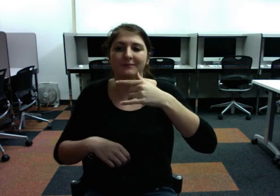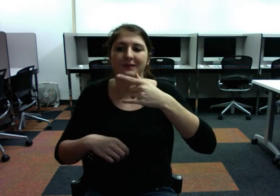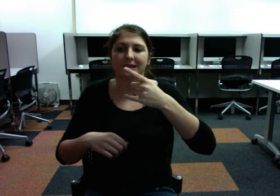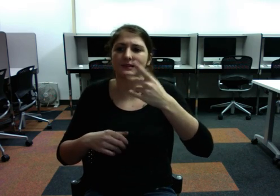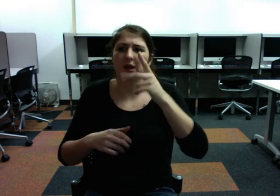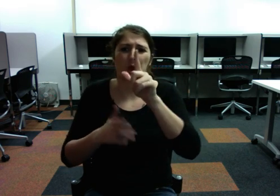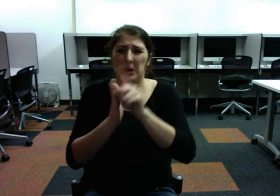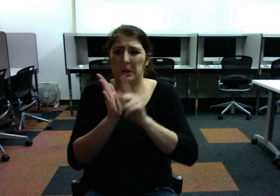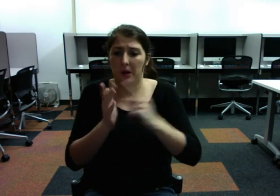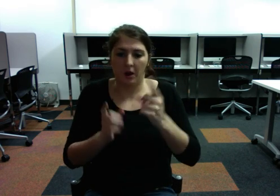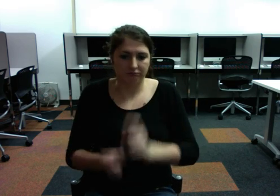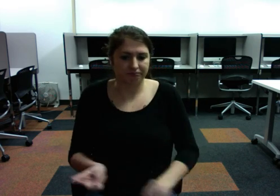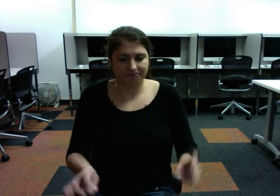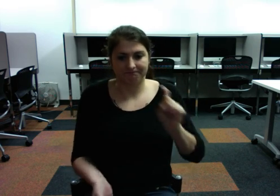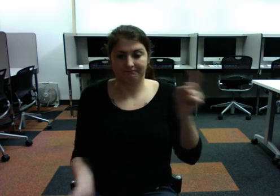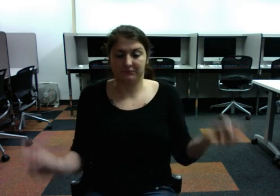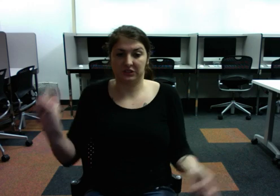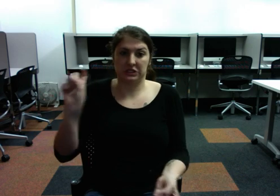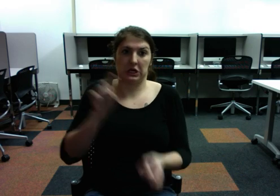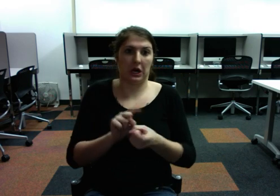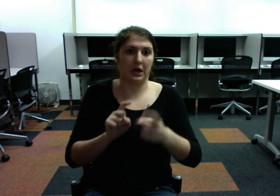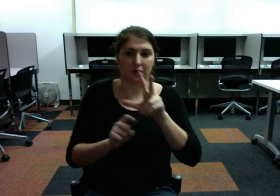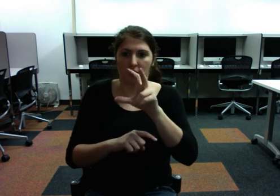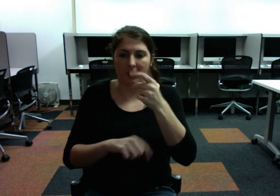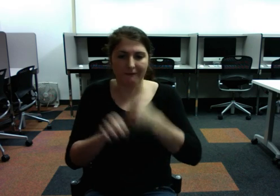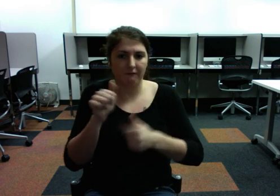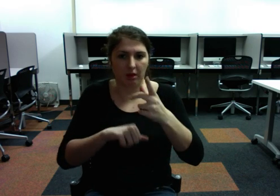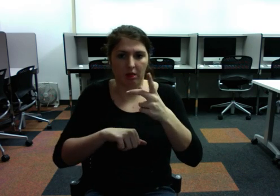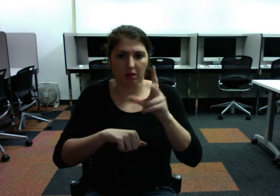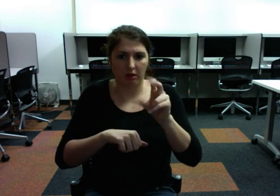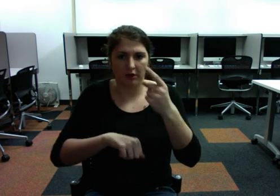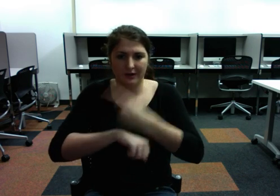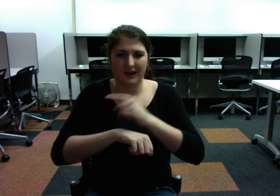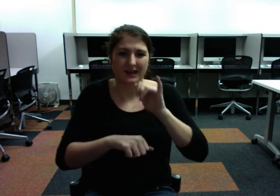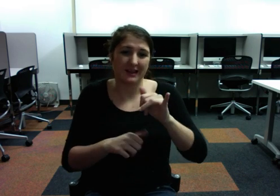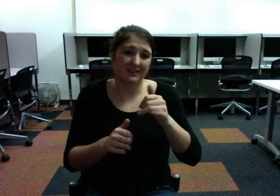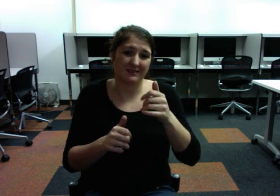things kind of move, and that's as fast as it can go. So I tell my clients to call me